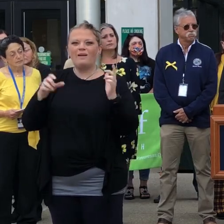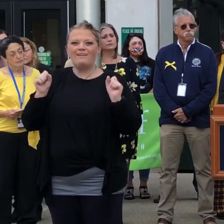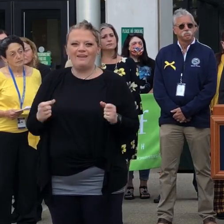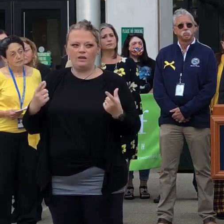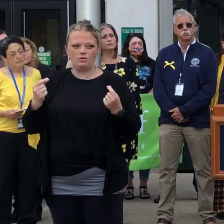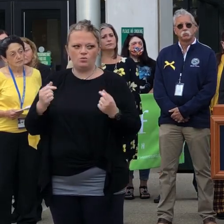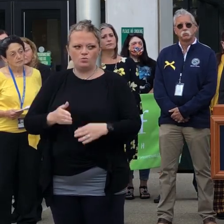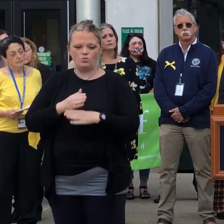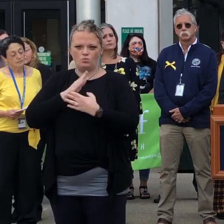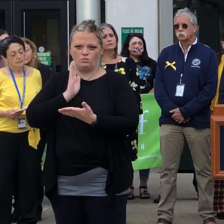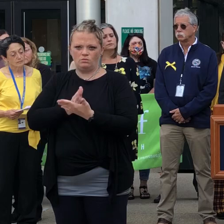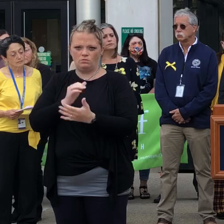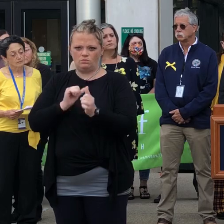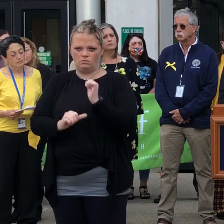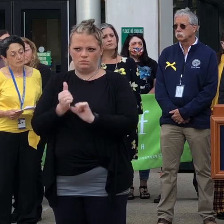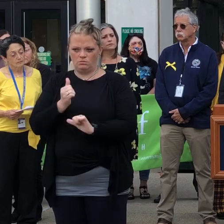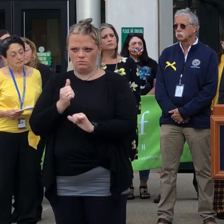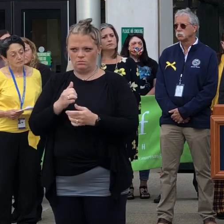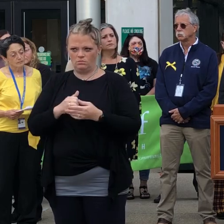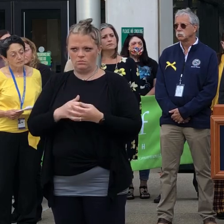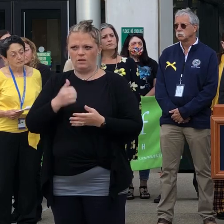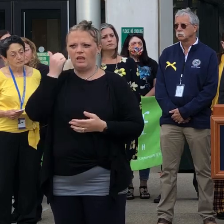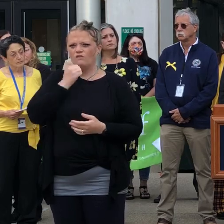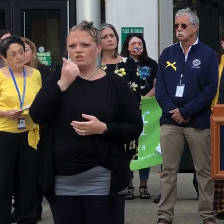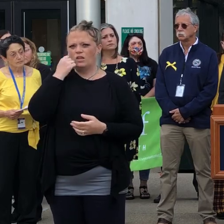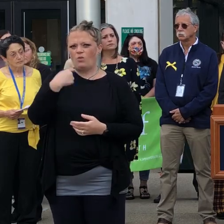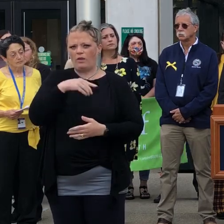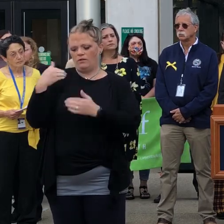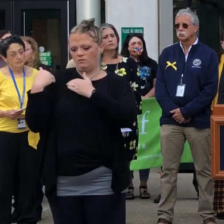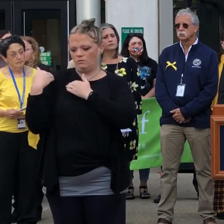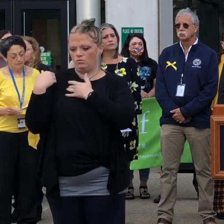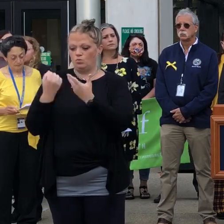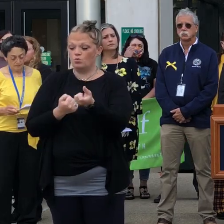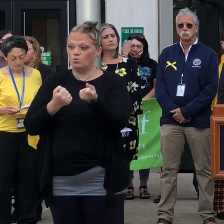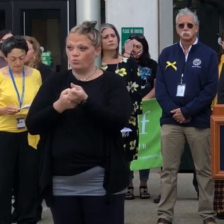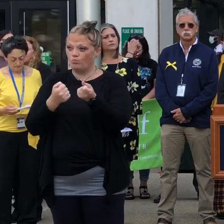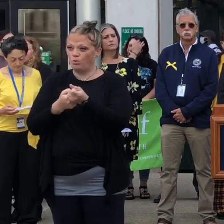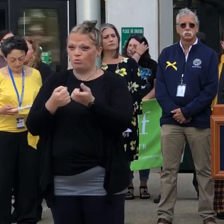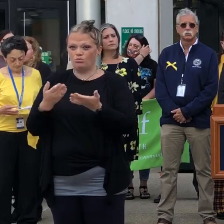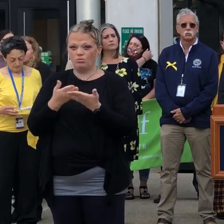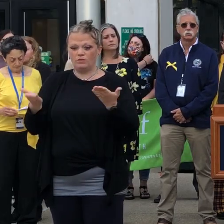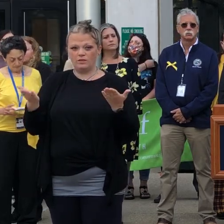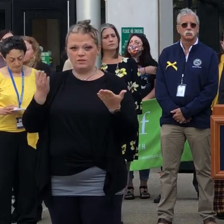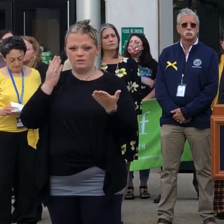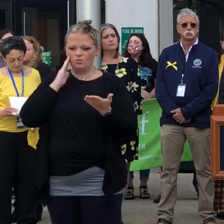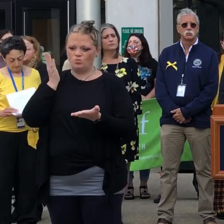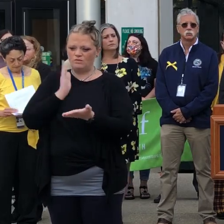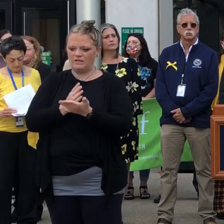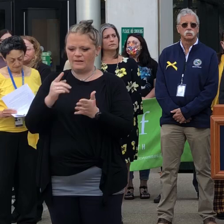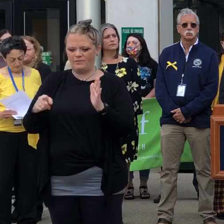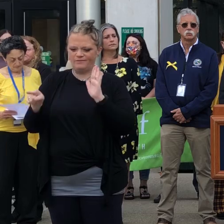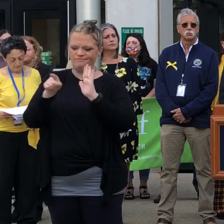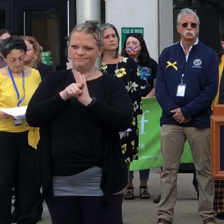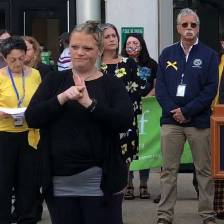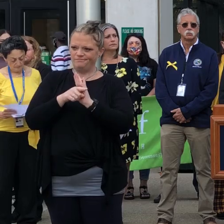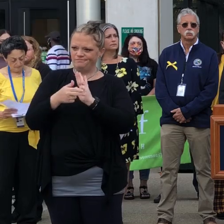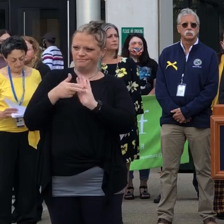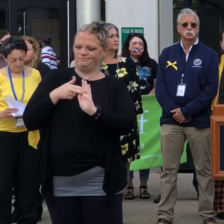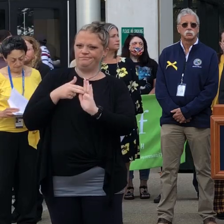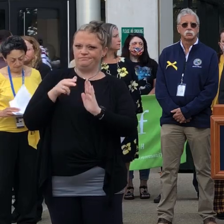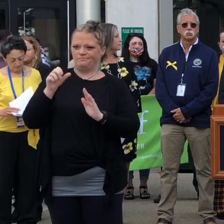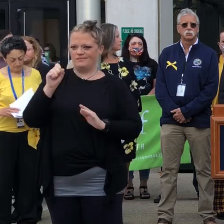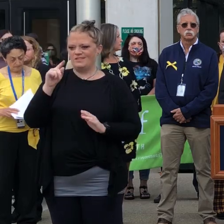suicide. But every day we have a responsibility to support initiatives that eliminate stigma and to